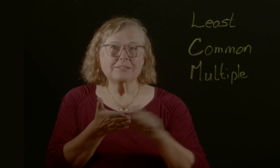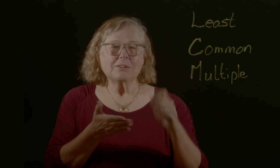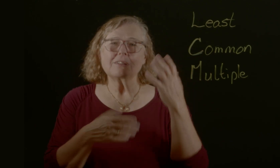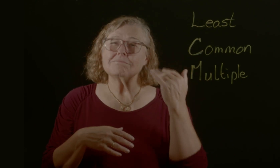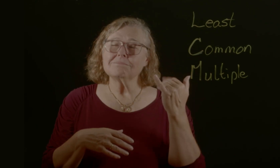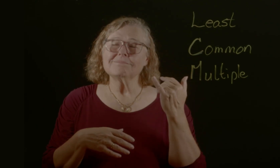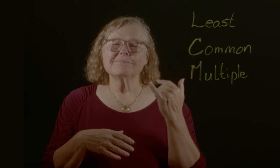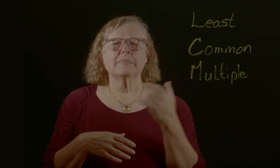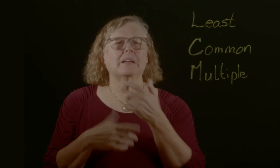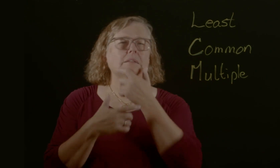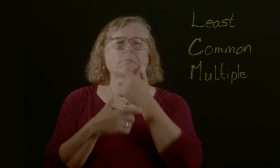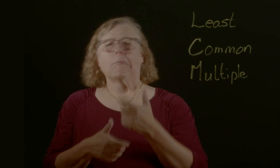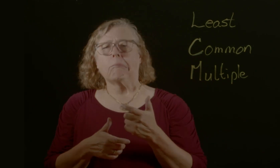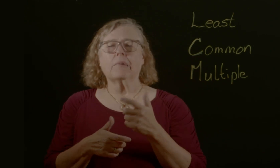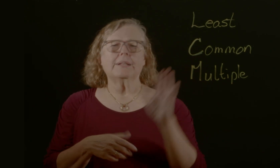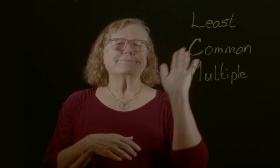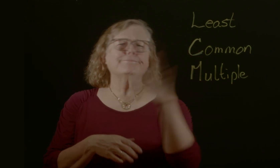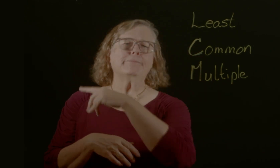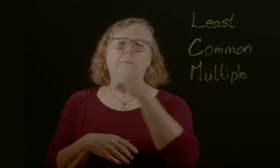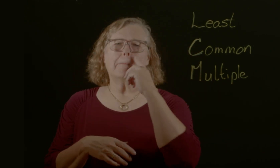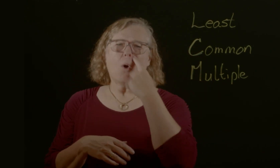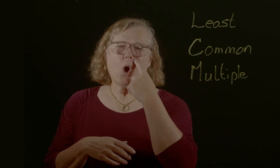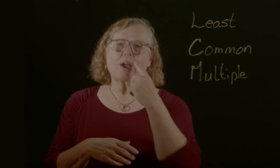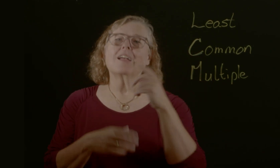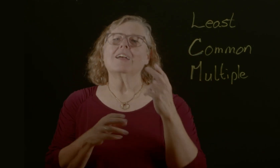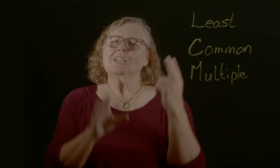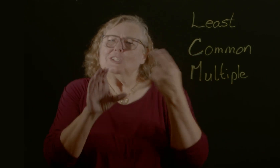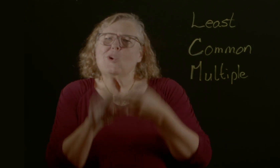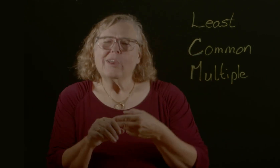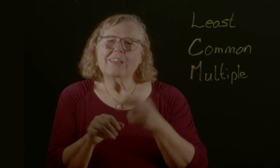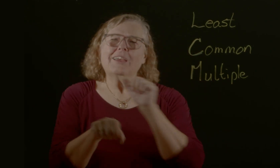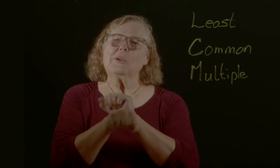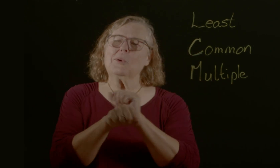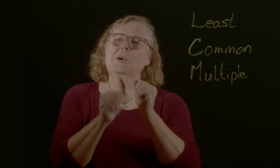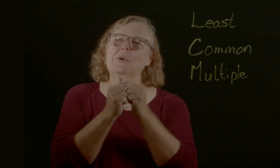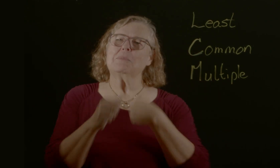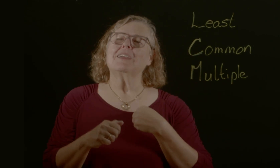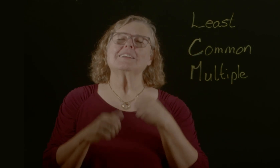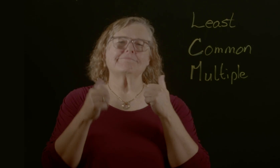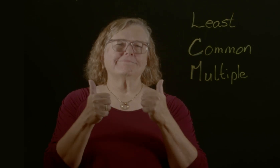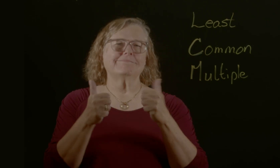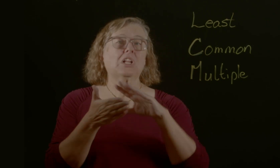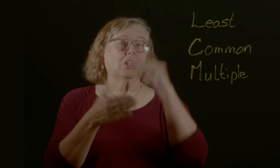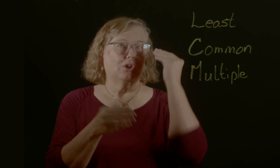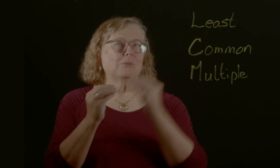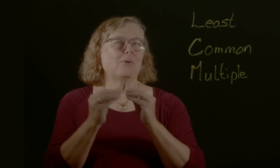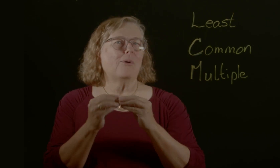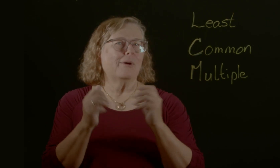pencil. Why? Hey, watching is just boring. You want to join in and work with me. All right. You're going to learn